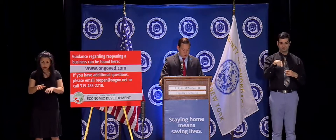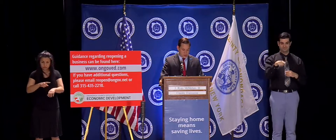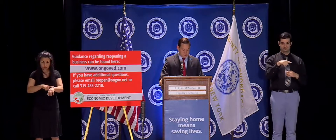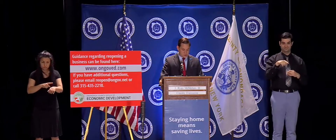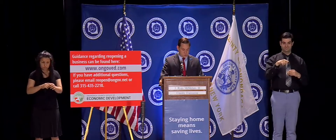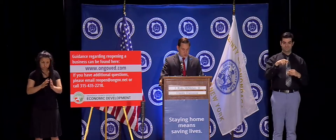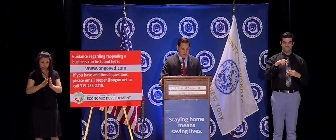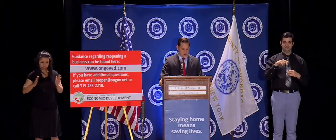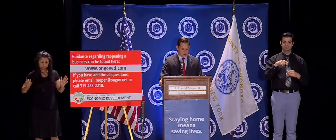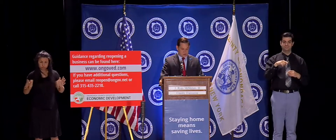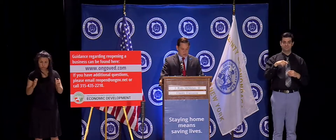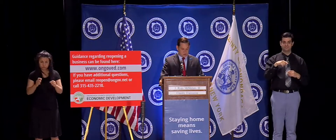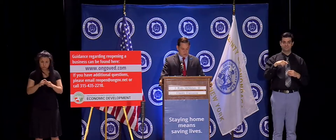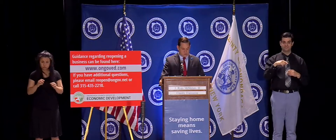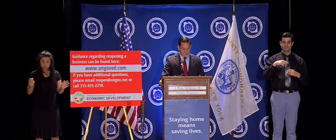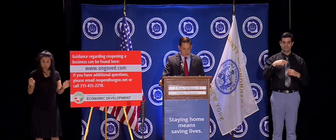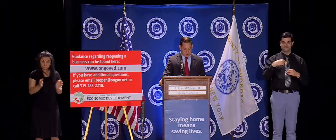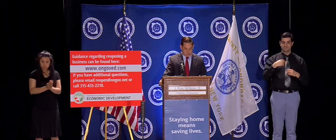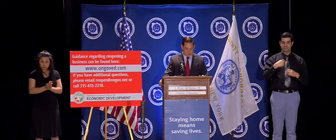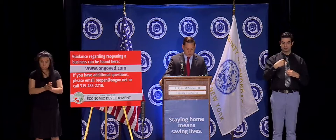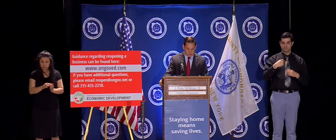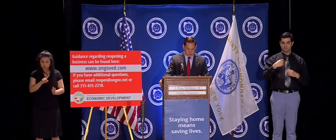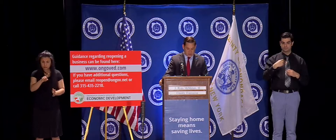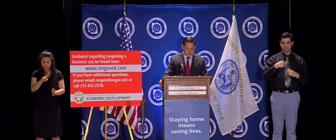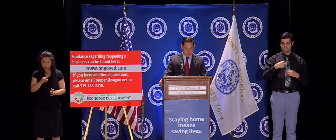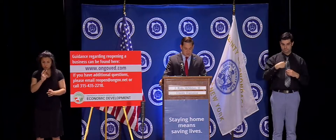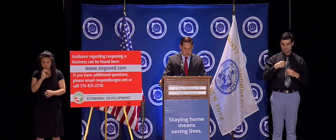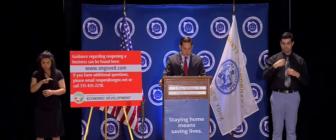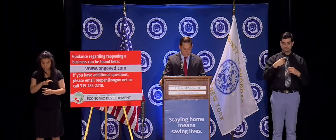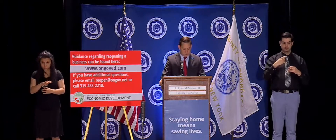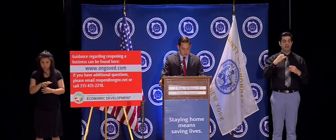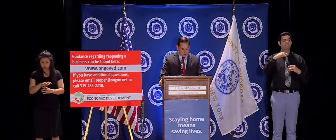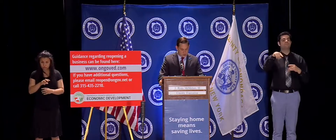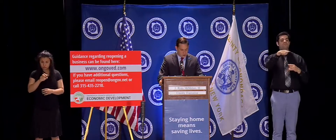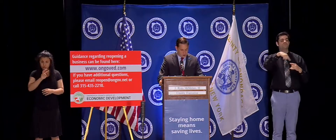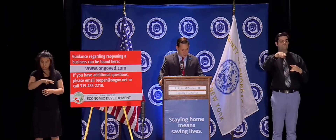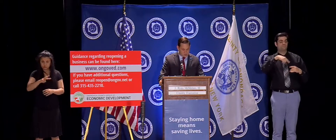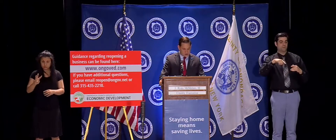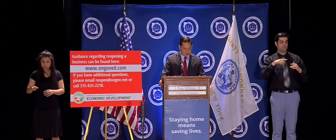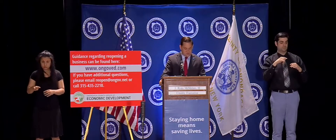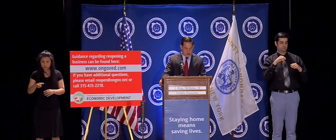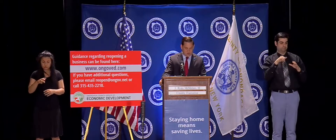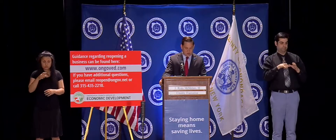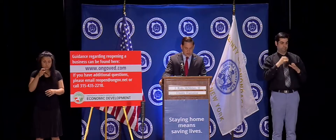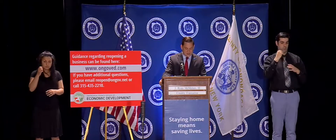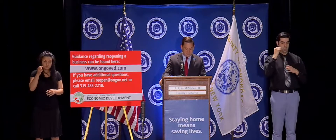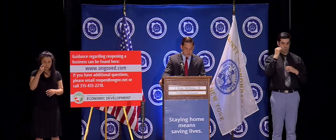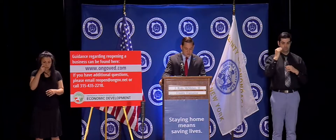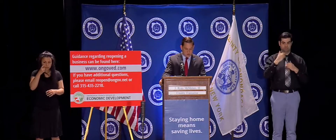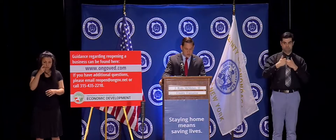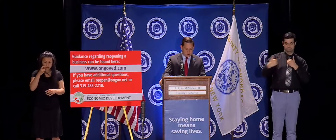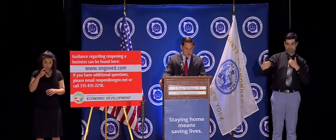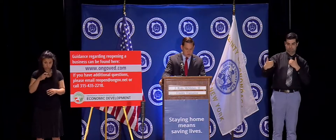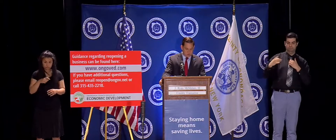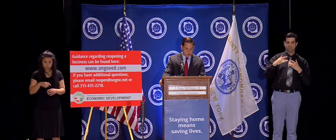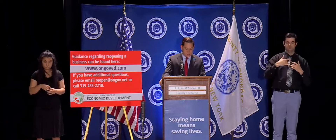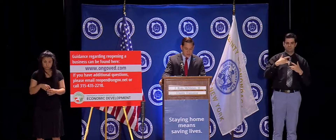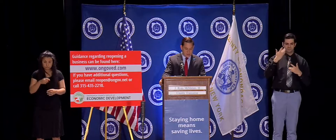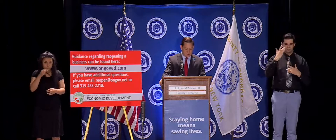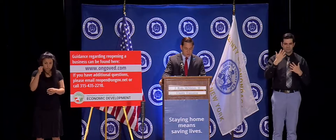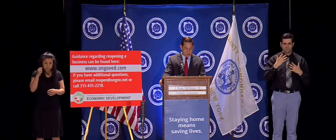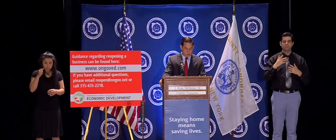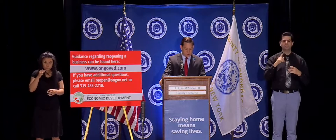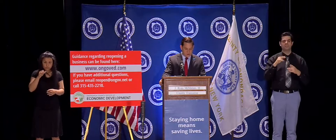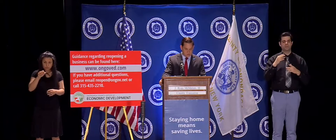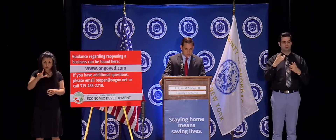at our total cases, 1,033 have been female, 719 male, 65 are under 19 years of age,